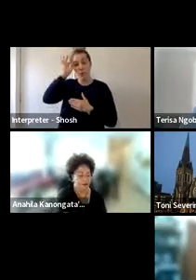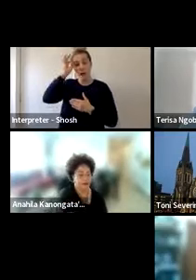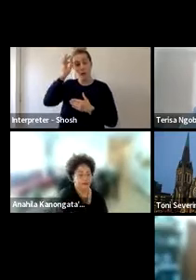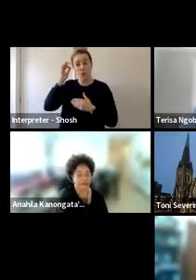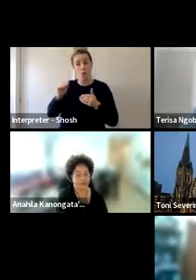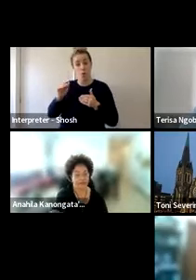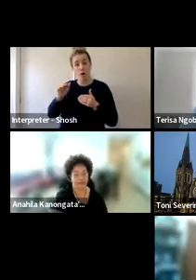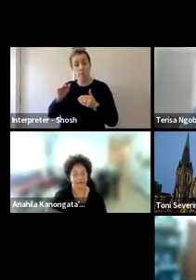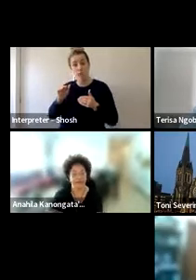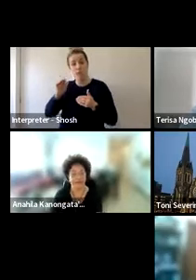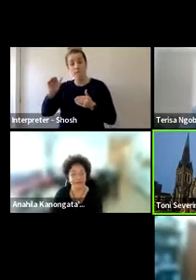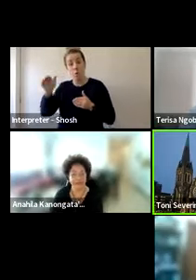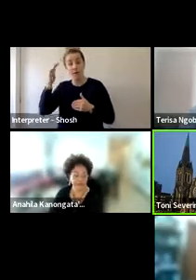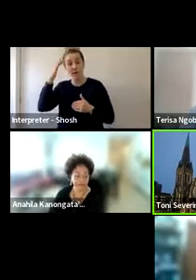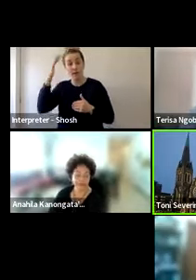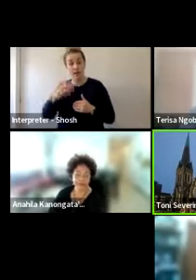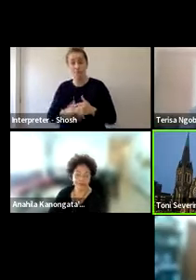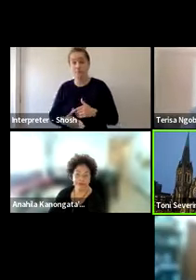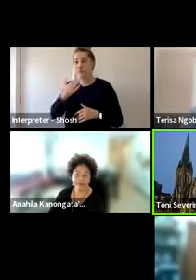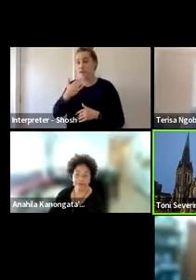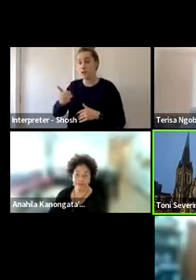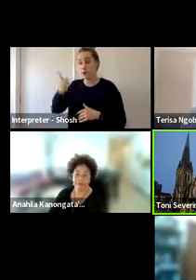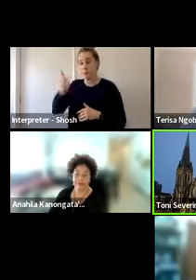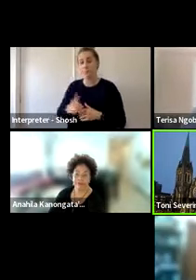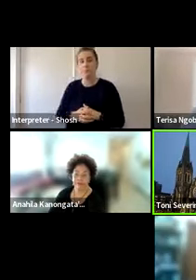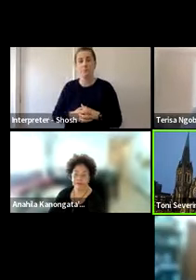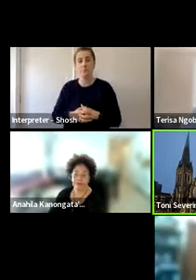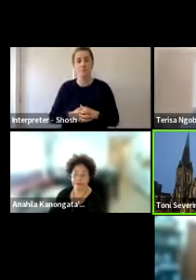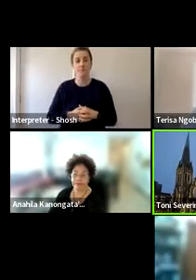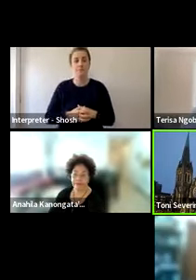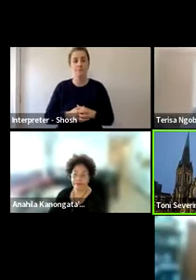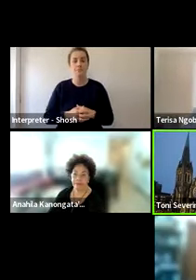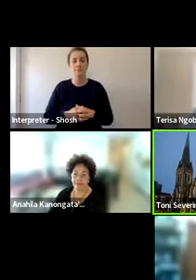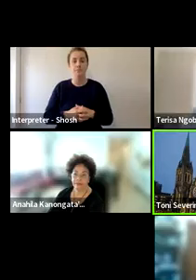thinking. Thank you.